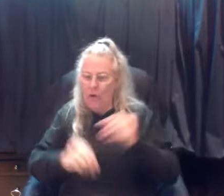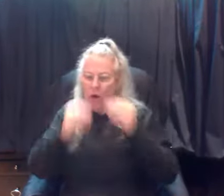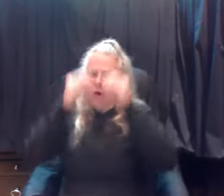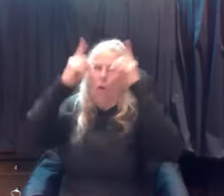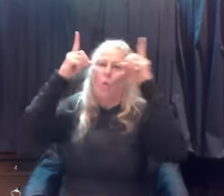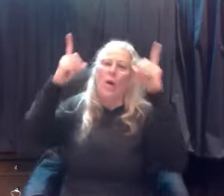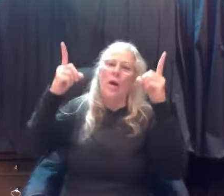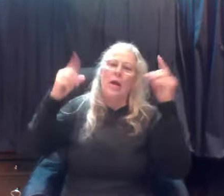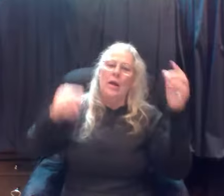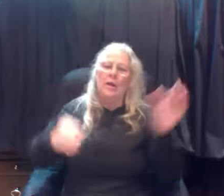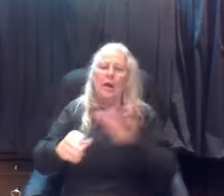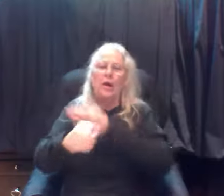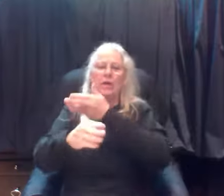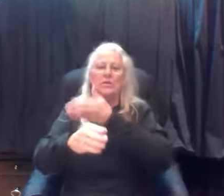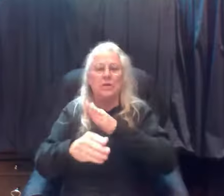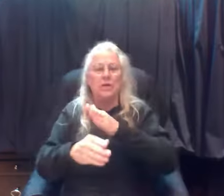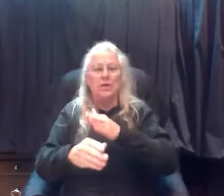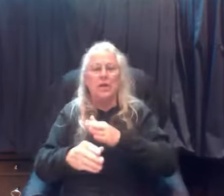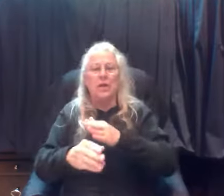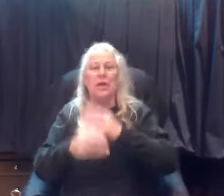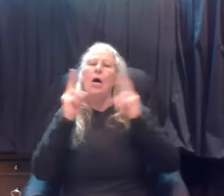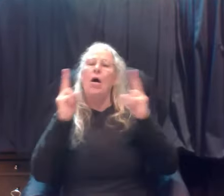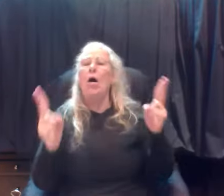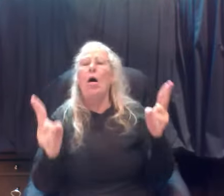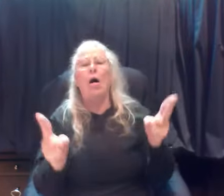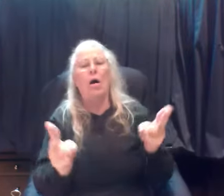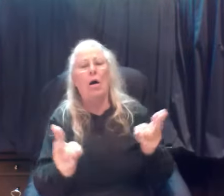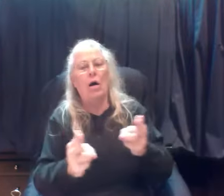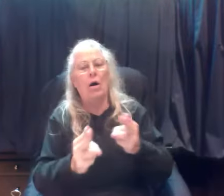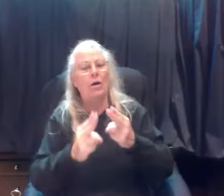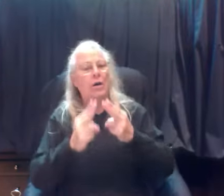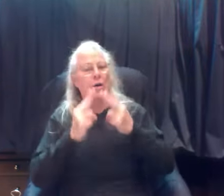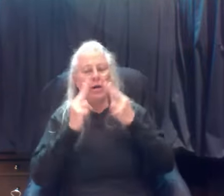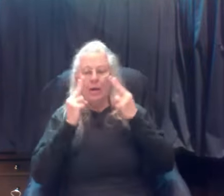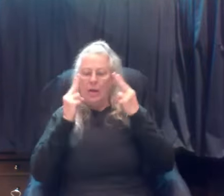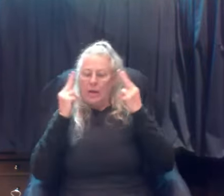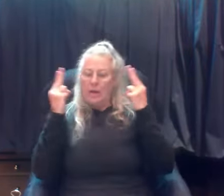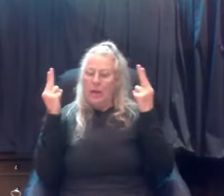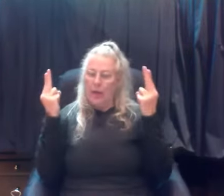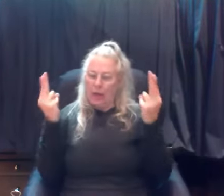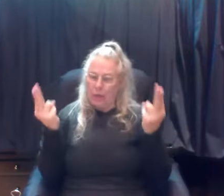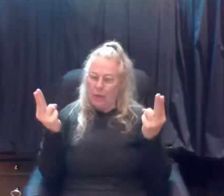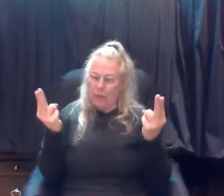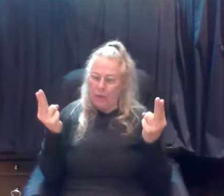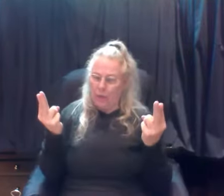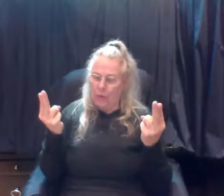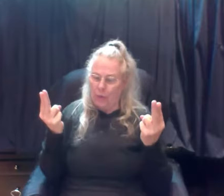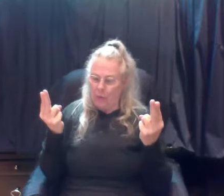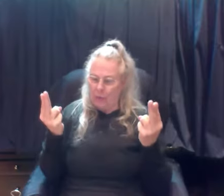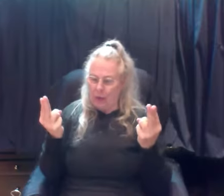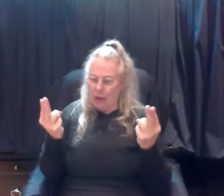away can sing alleluia